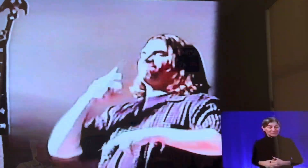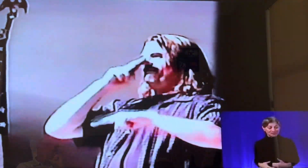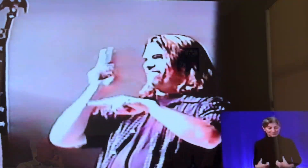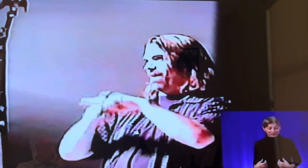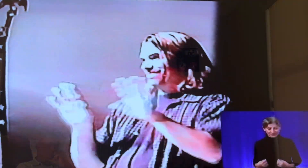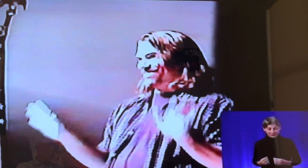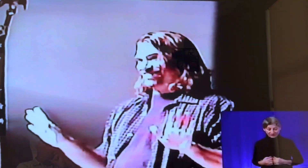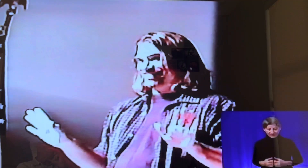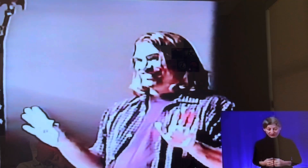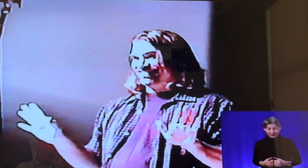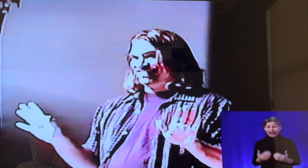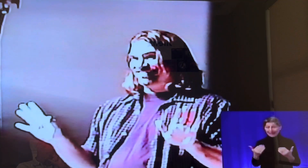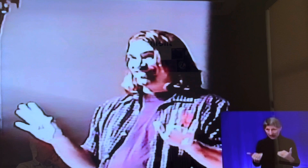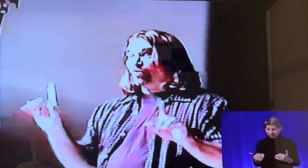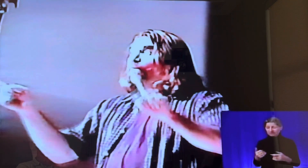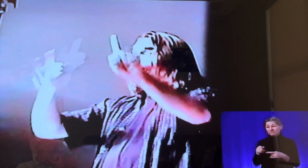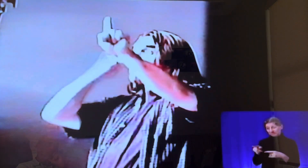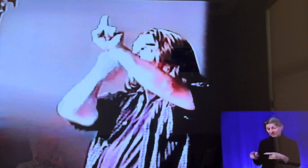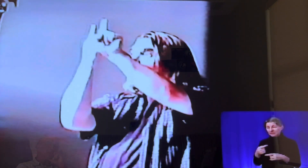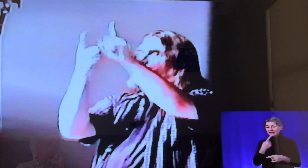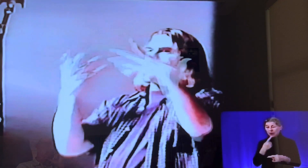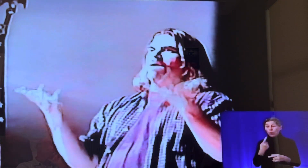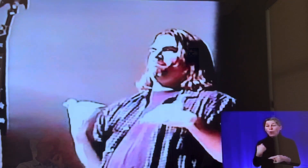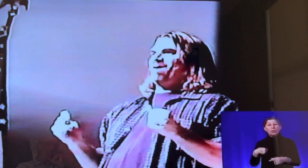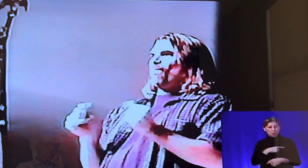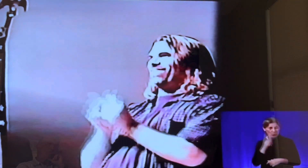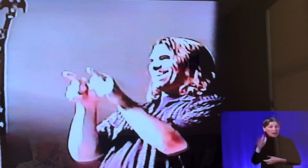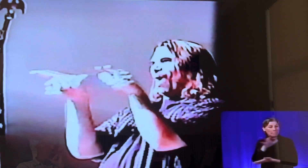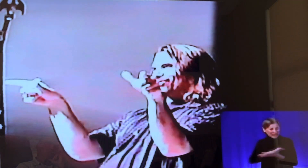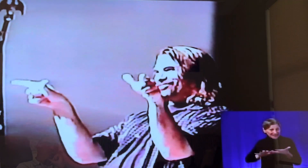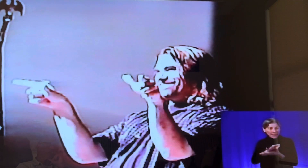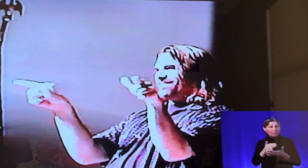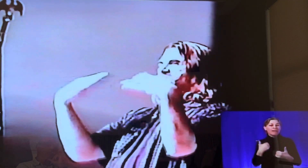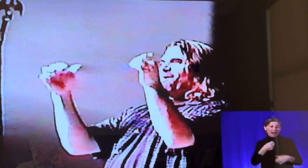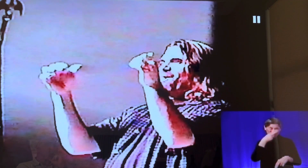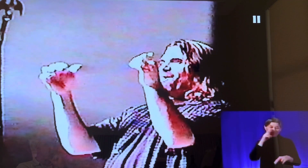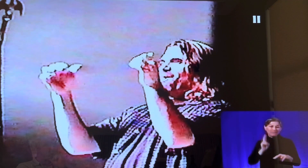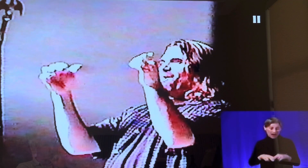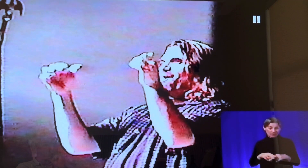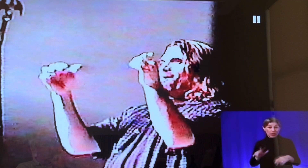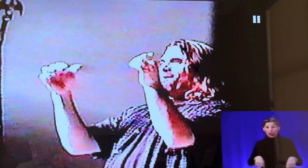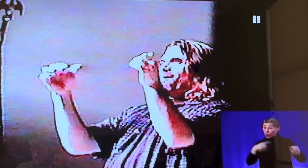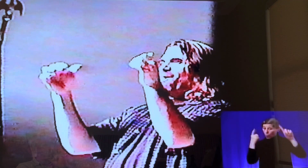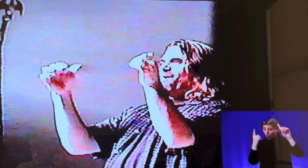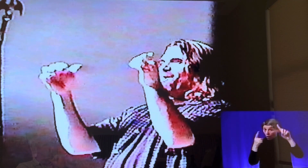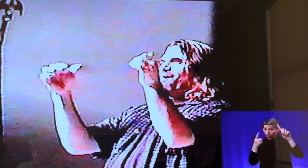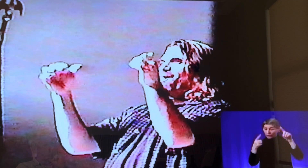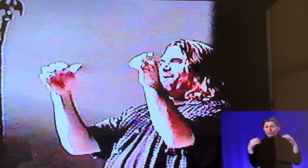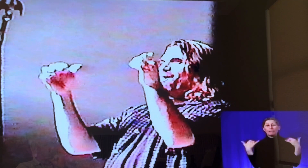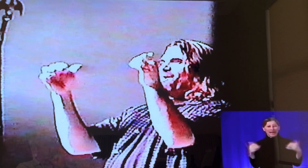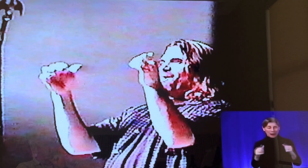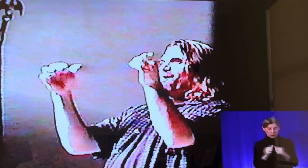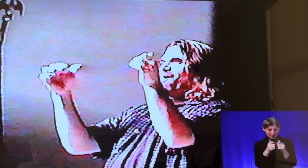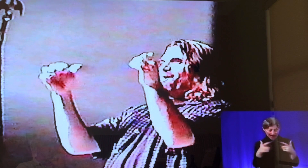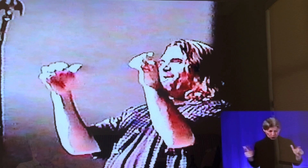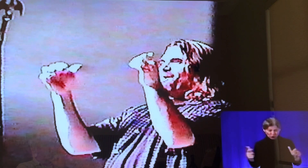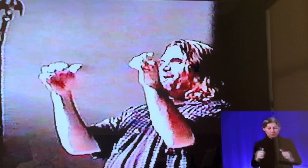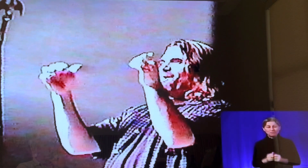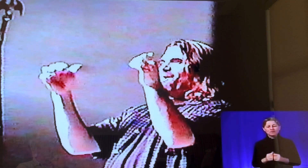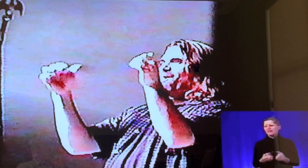Now he says, we're going to mix it up and we're going to have some fun, and the goal is to play with language. There are a number of different ways you can do this, and